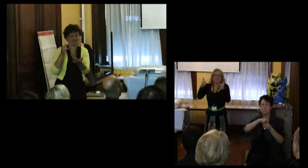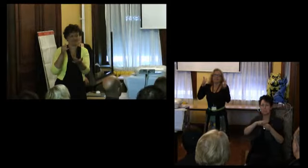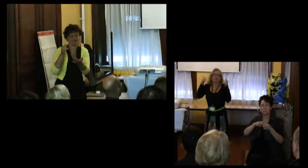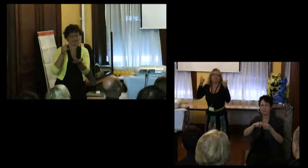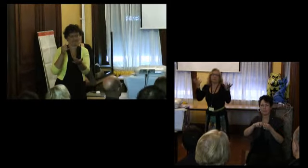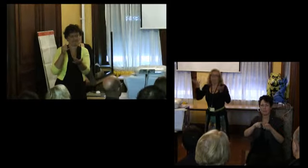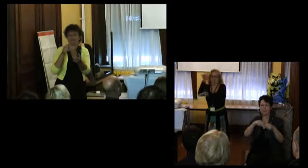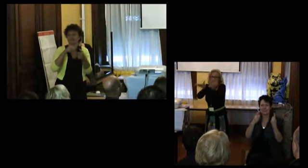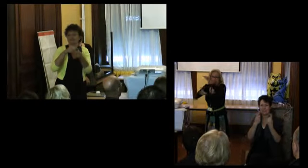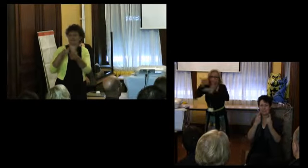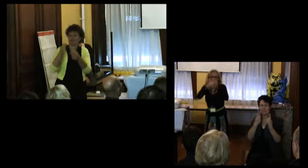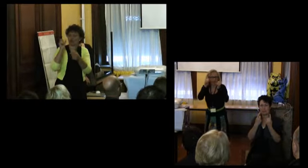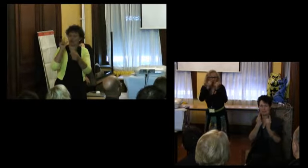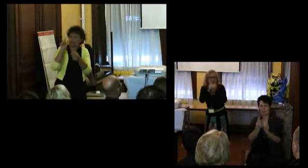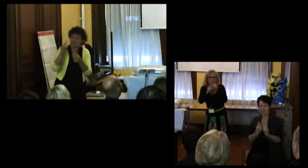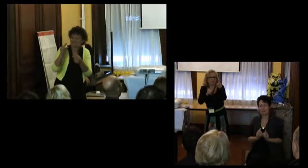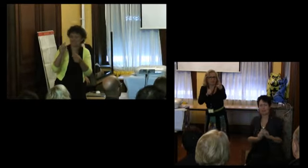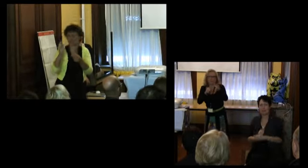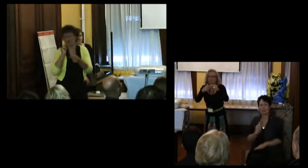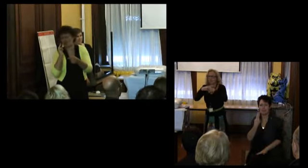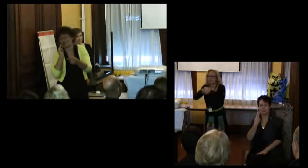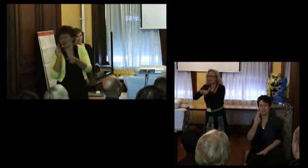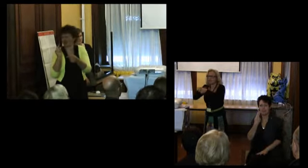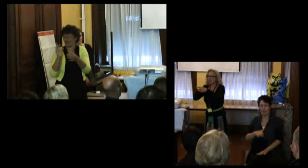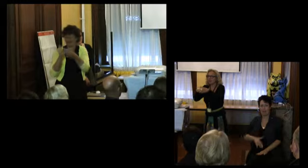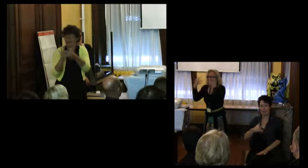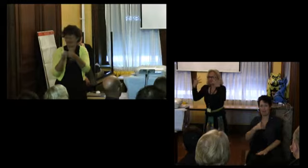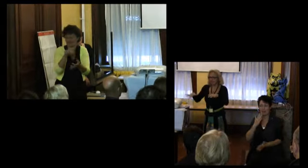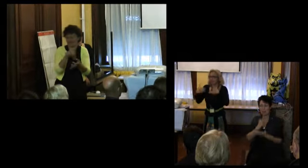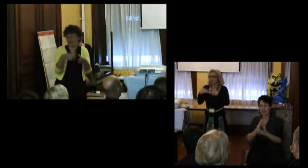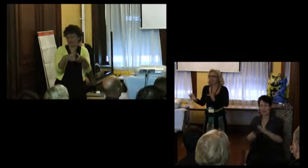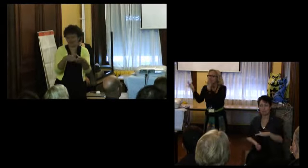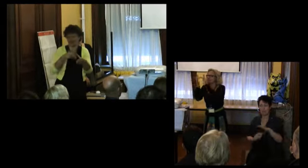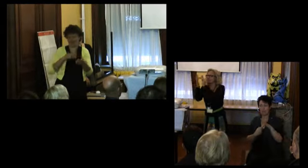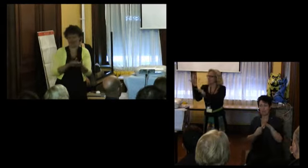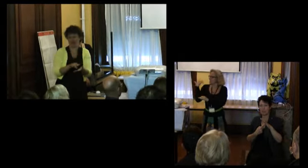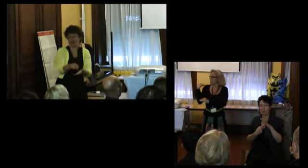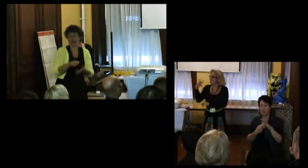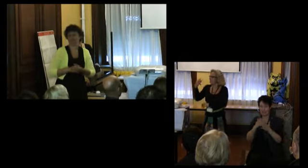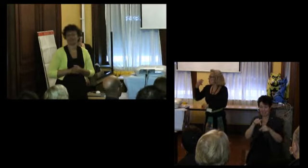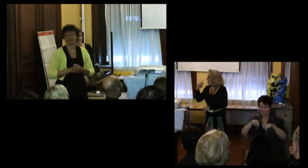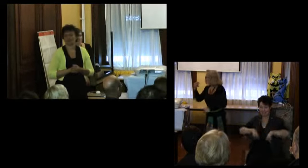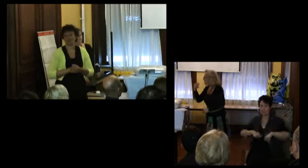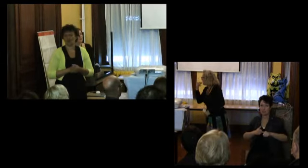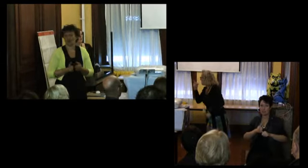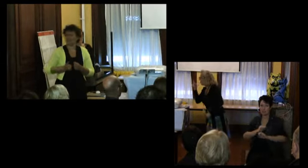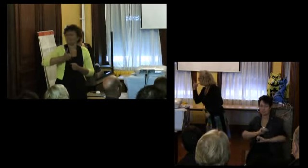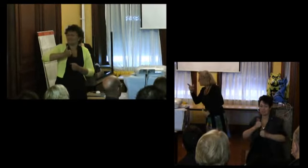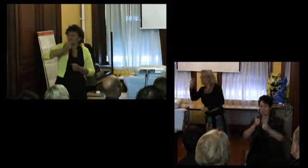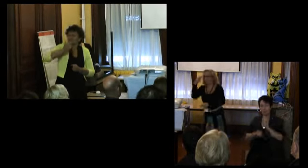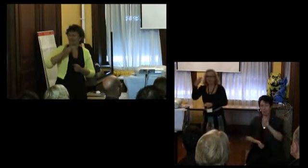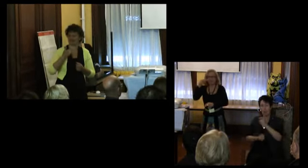different things for the deaf. And I think it's very important, and it's a great chance for us to exchange with